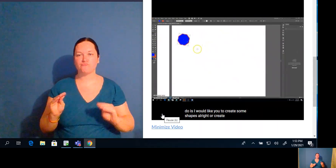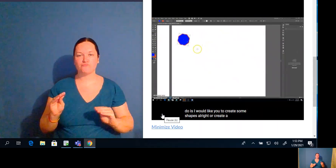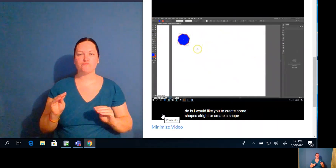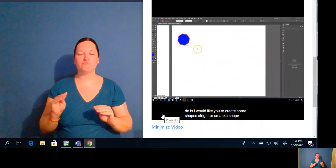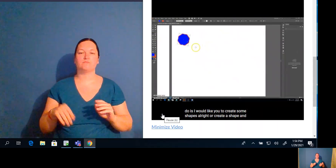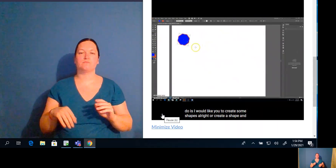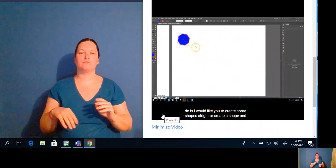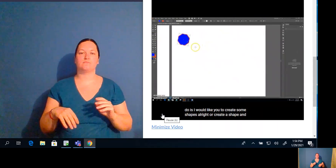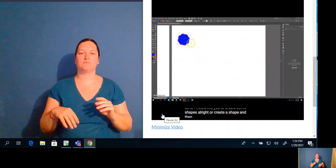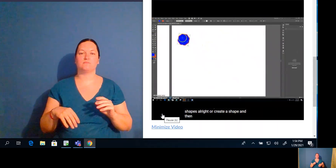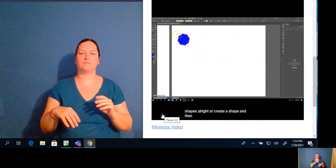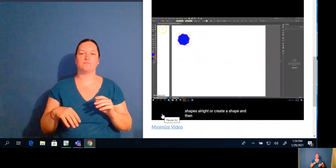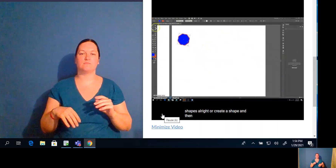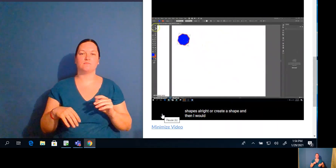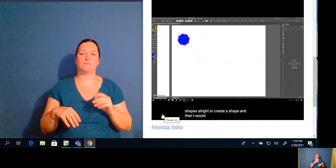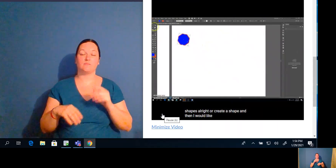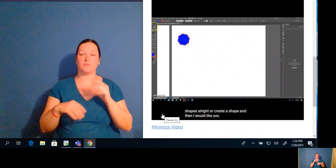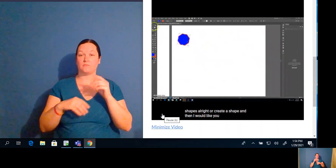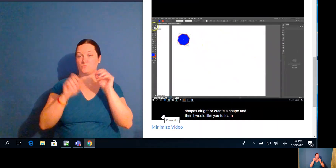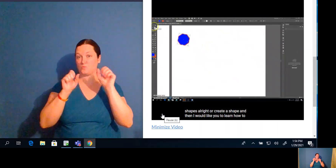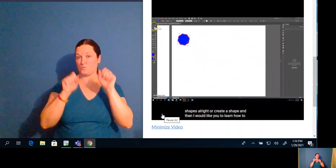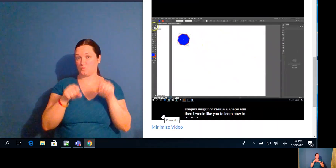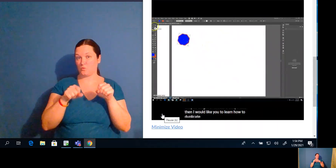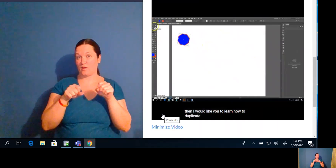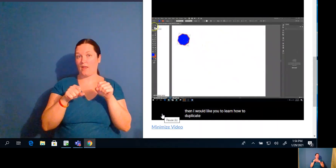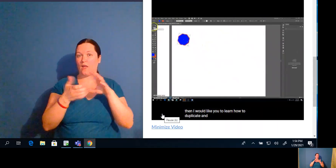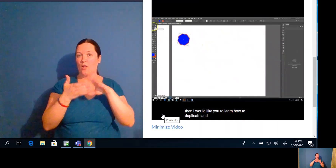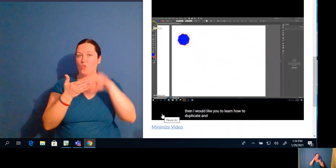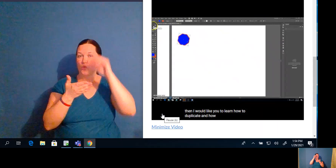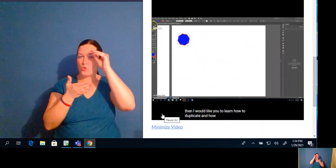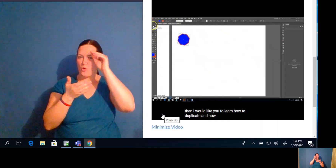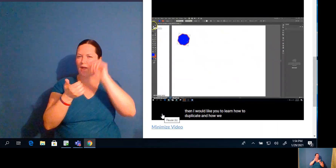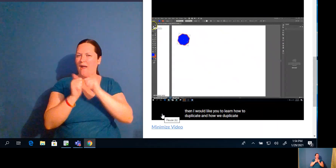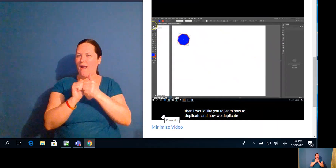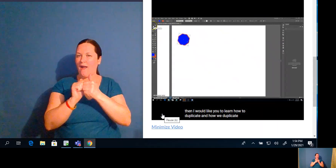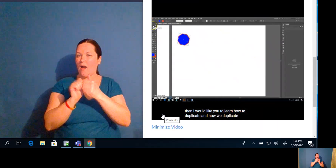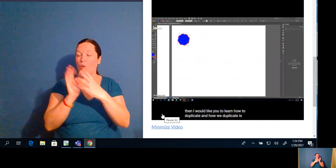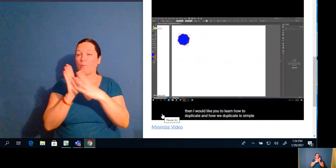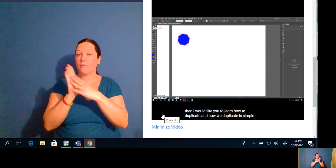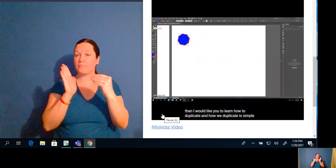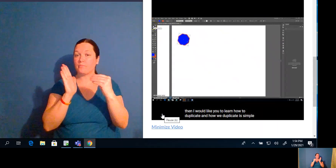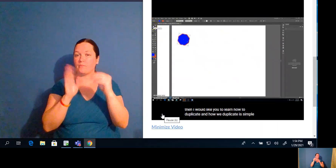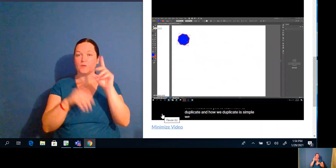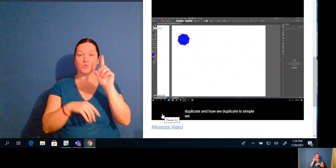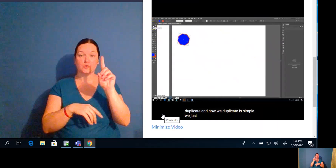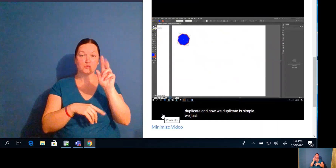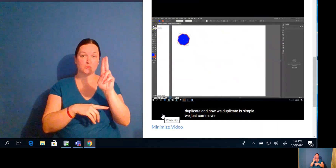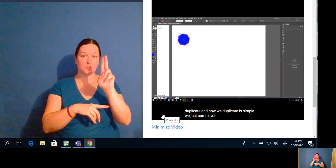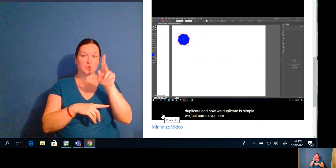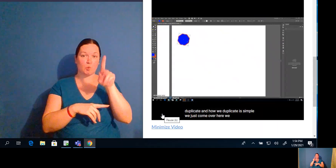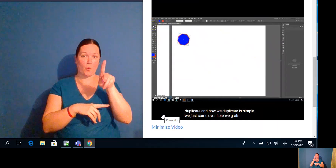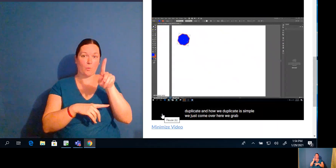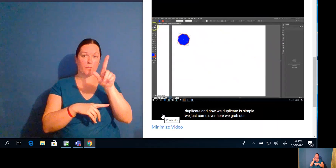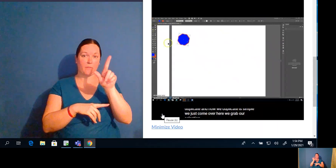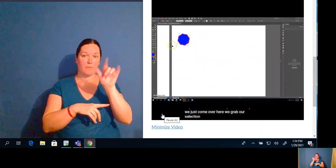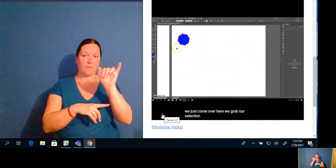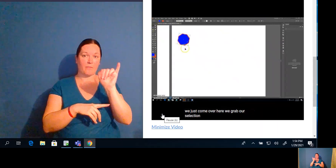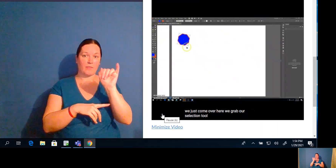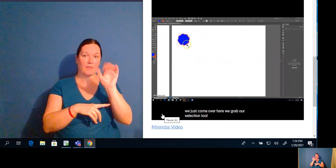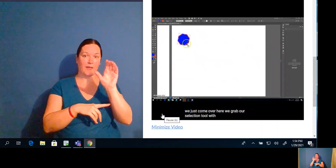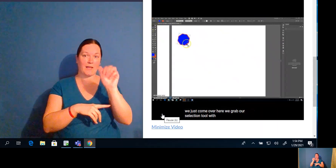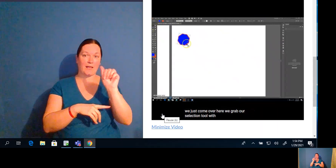All right, or create a shape, and then I would like you to learn how to duplicate. And how we duplicate is simple. We just come over here, we